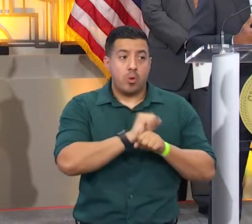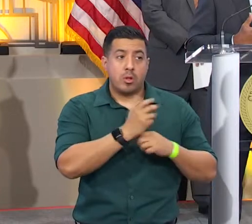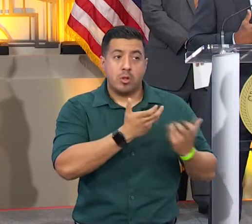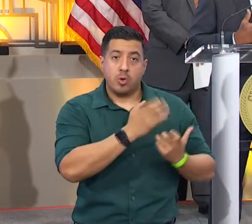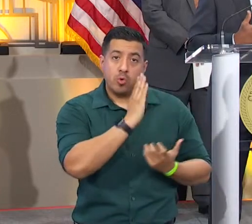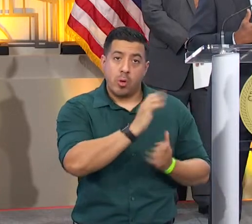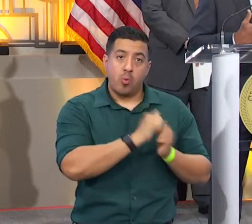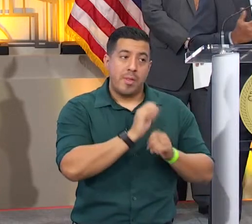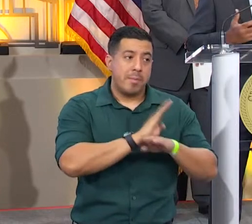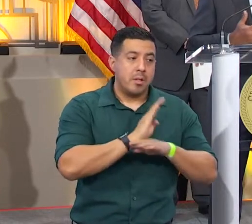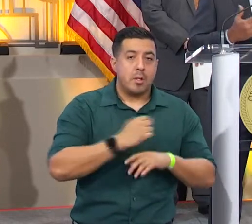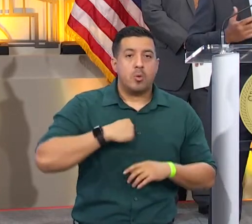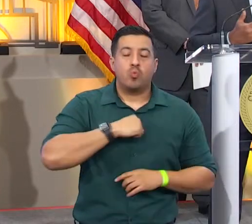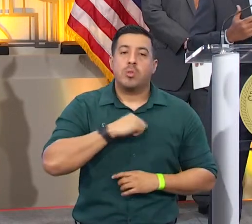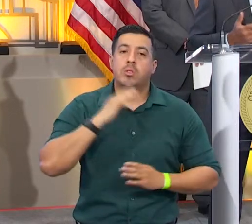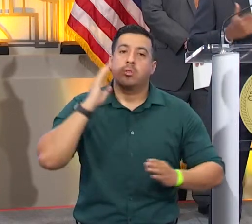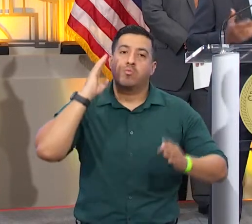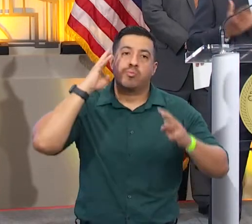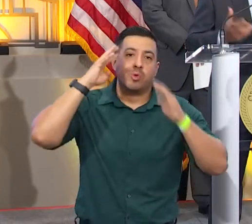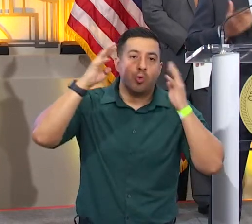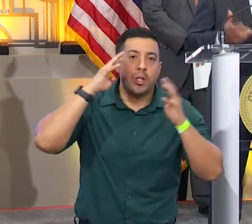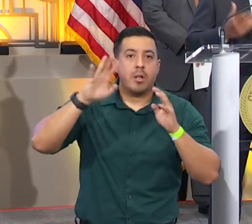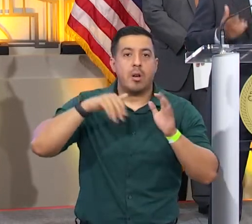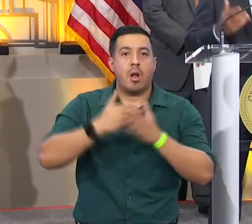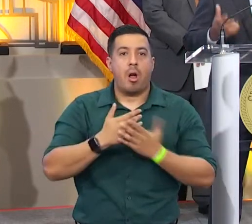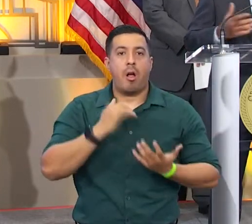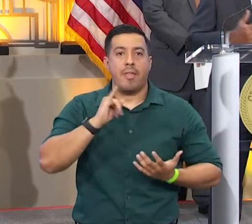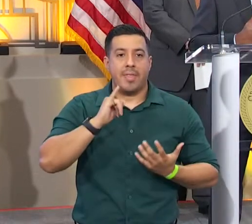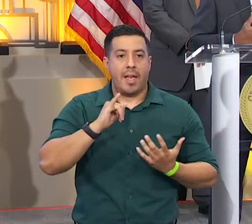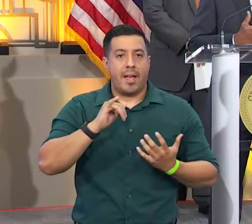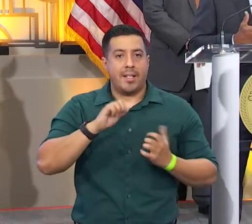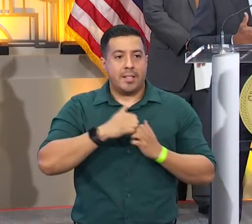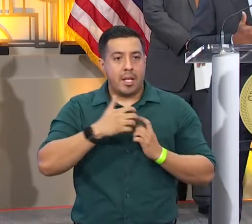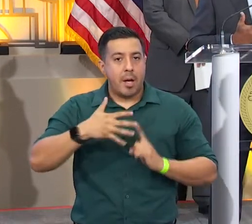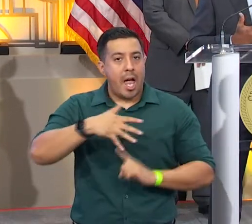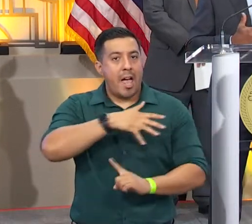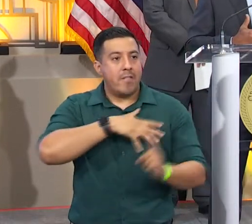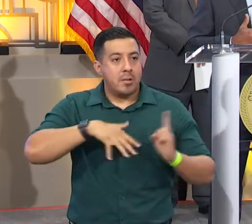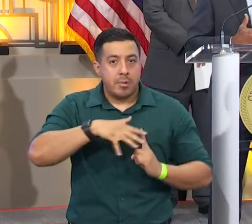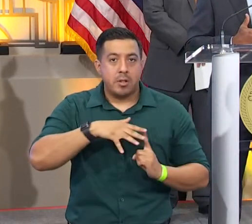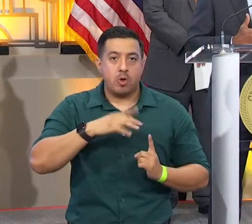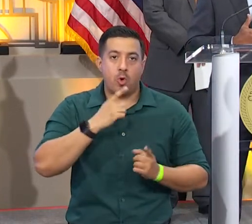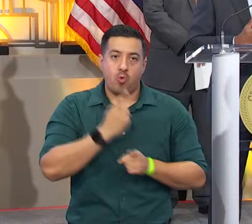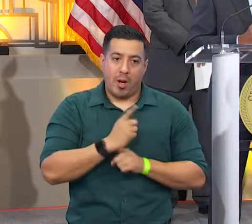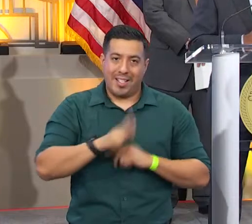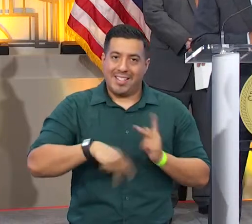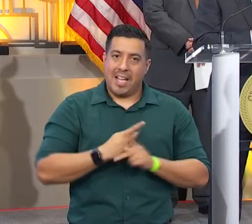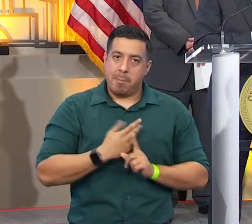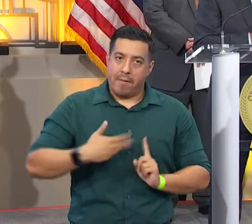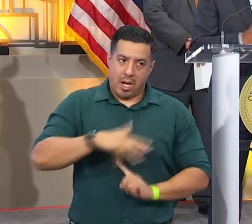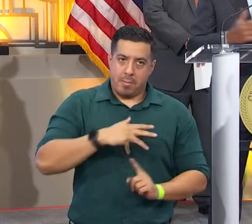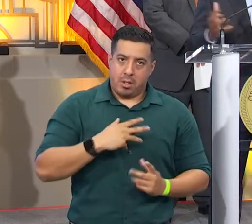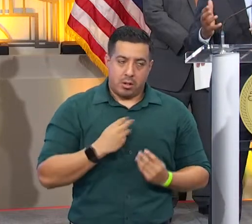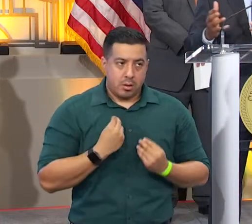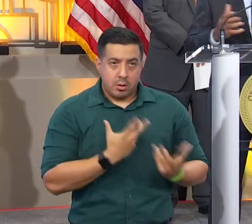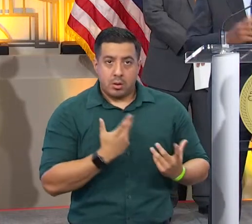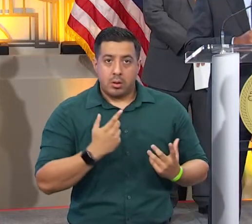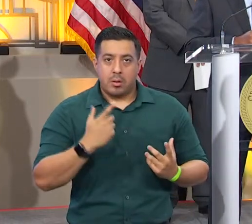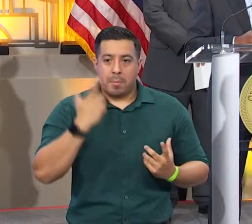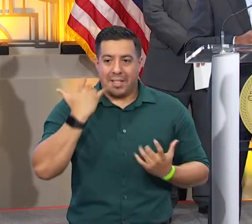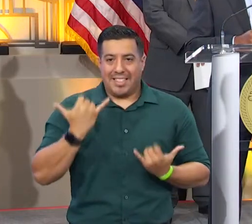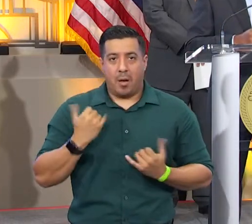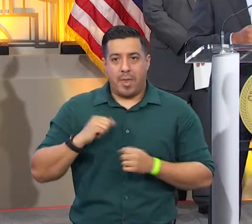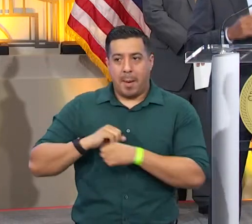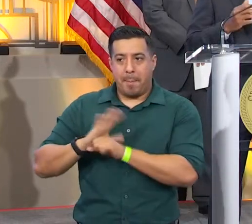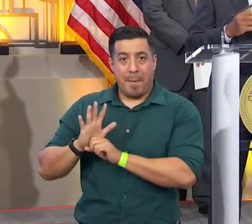community, we are creating the atmosphere and the right environment such that as we come out of the